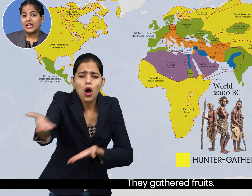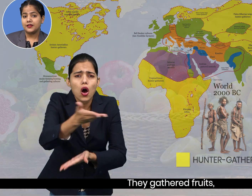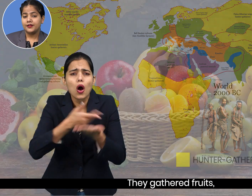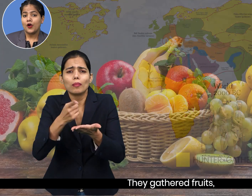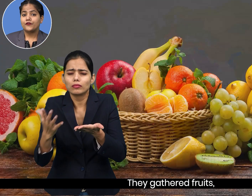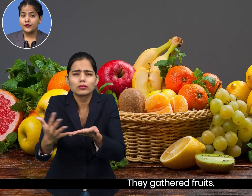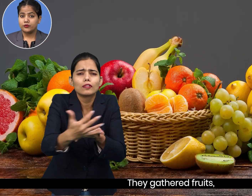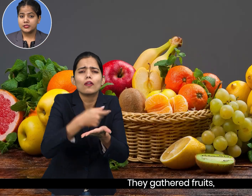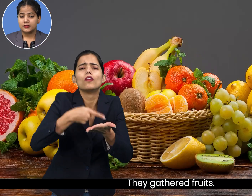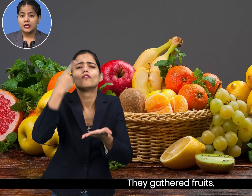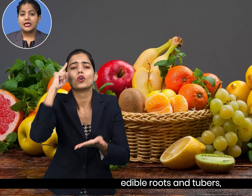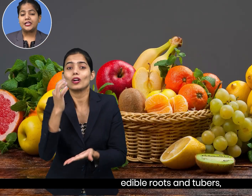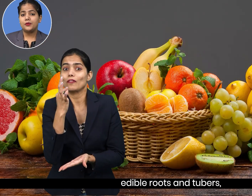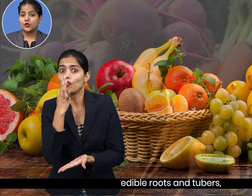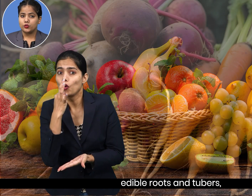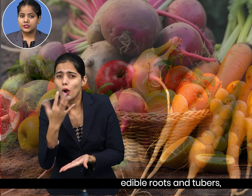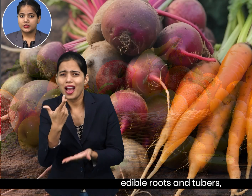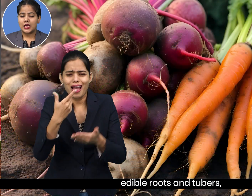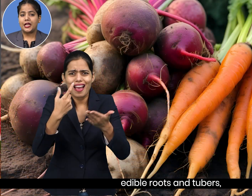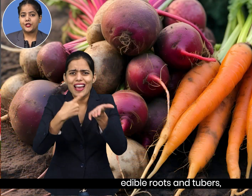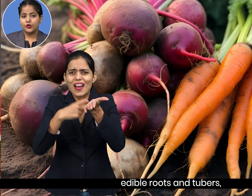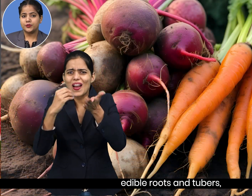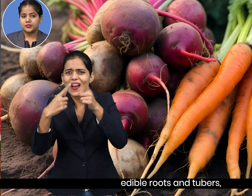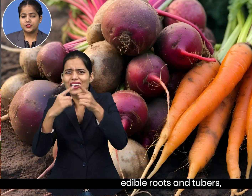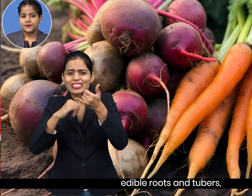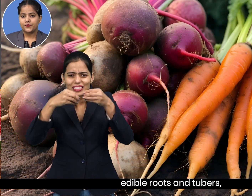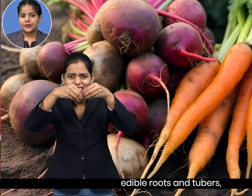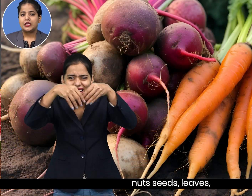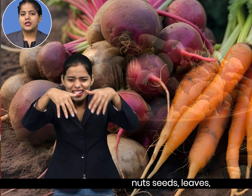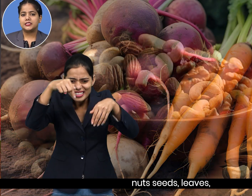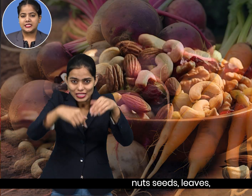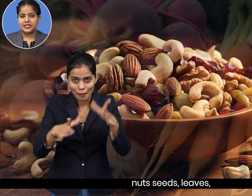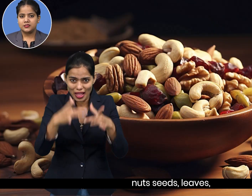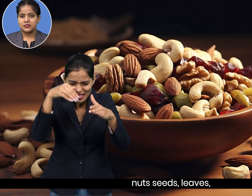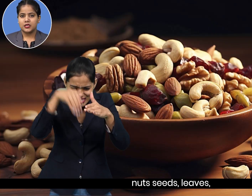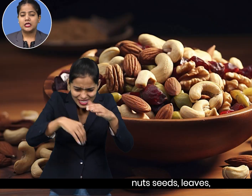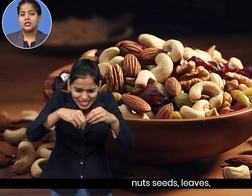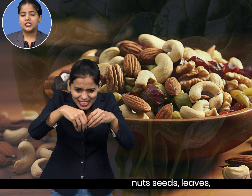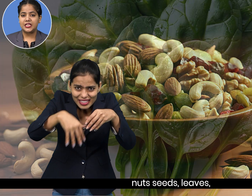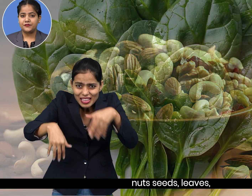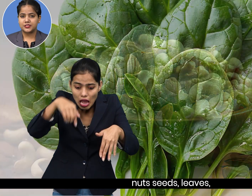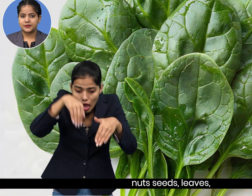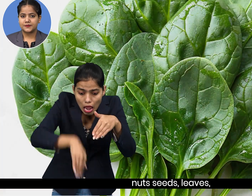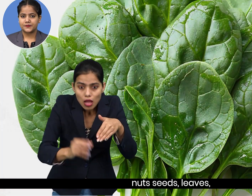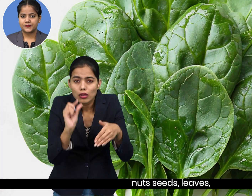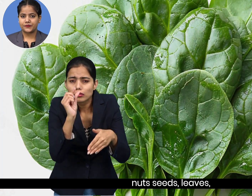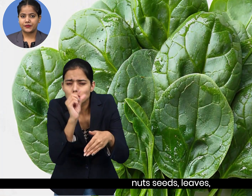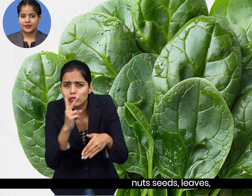They gathered fruits, edible roots and tubers, nut seeds,